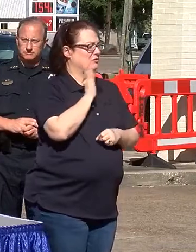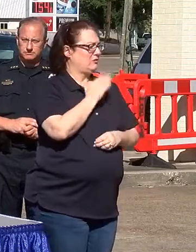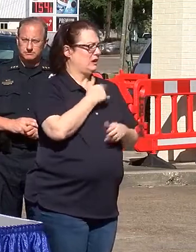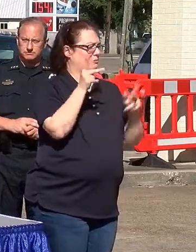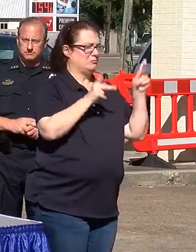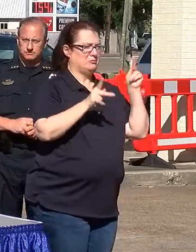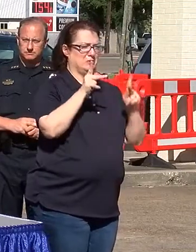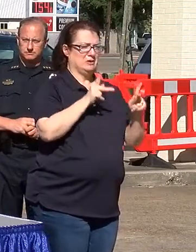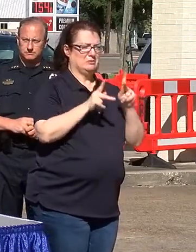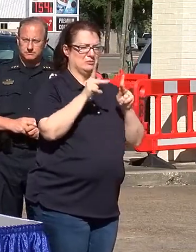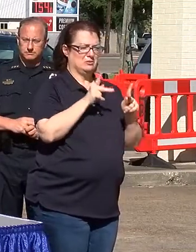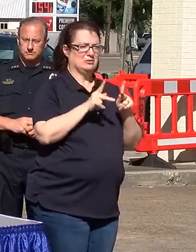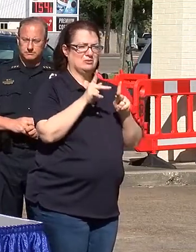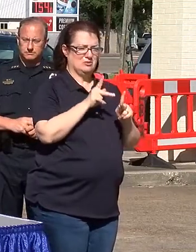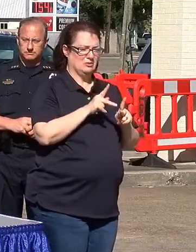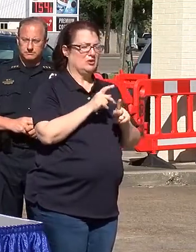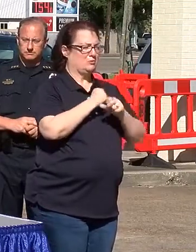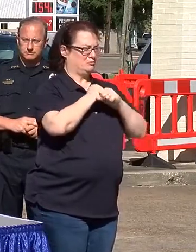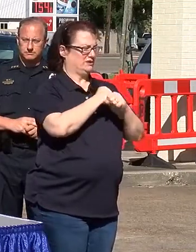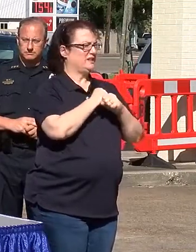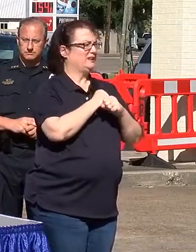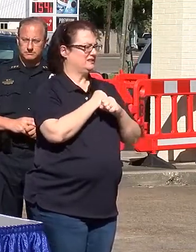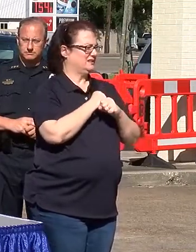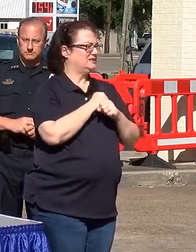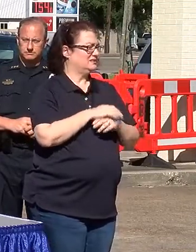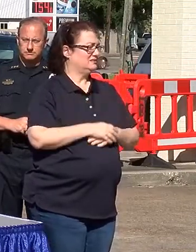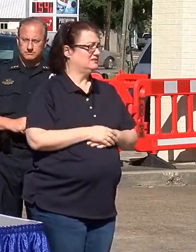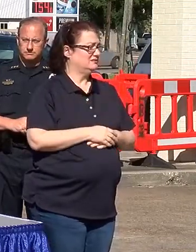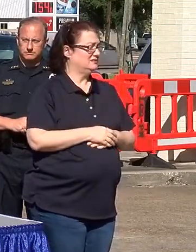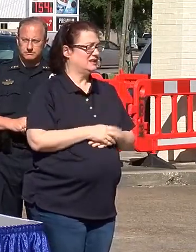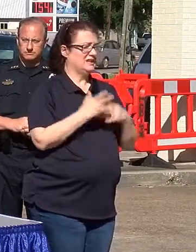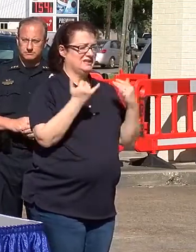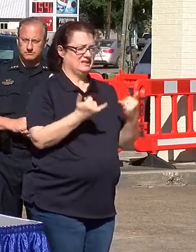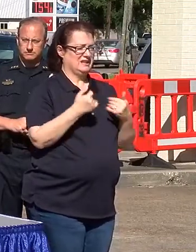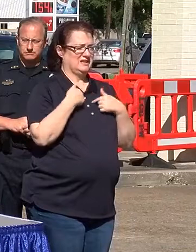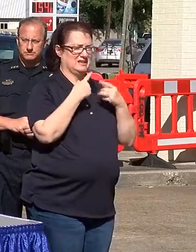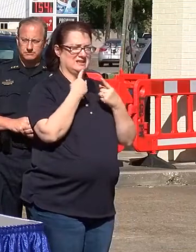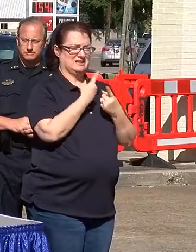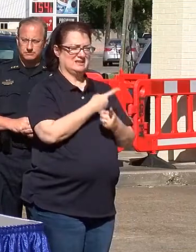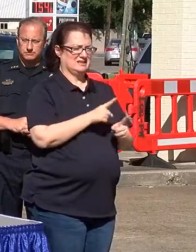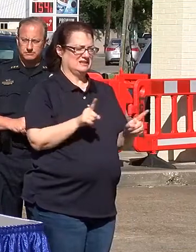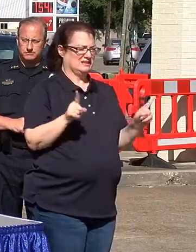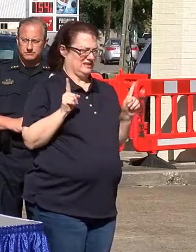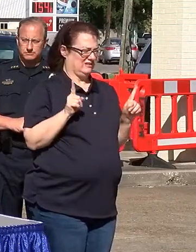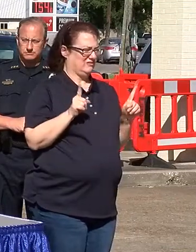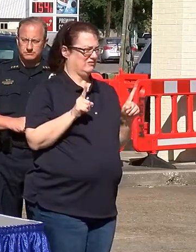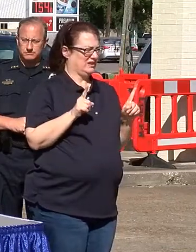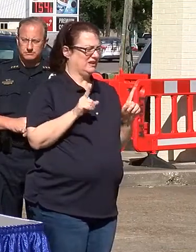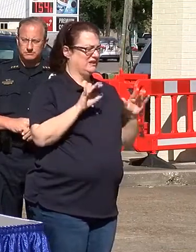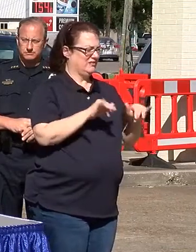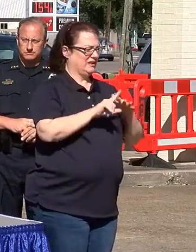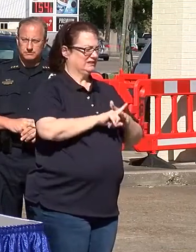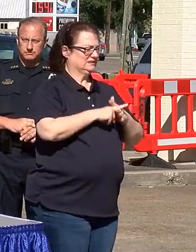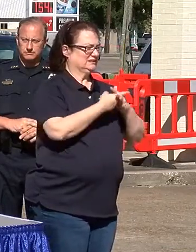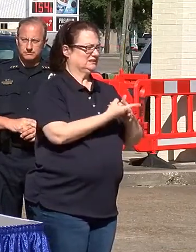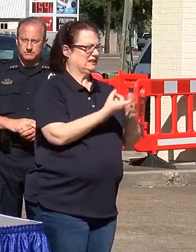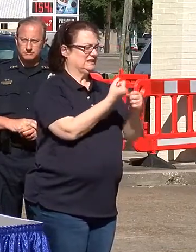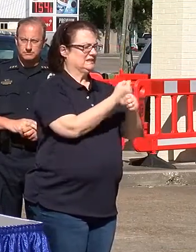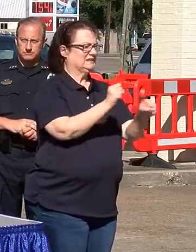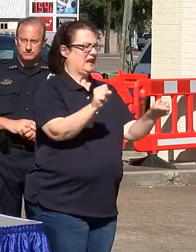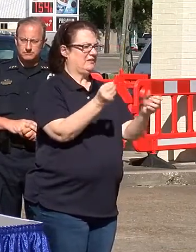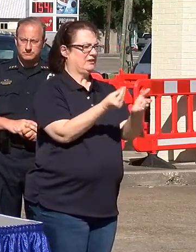possible under these circumstances. At this time, I am announcing the enactment of a safe shop